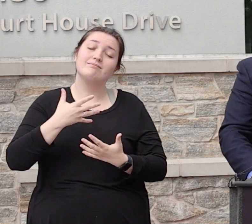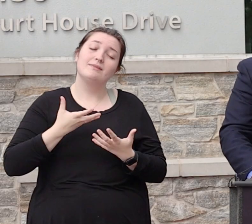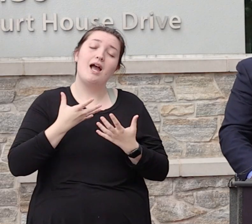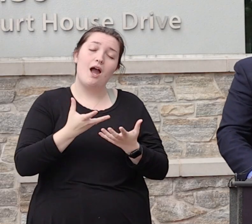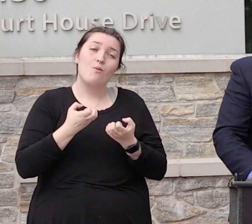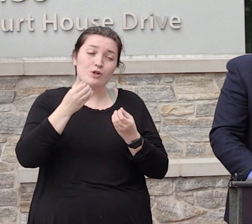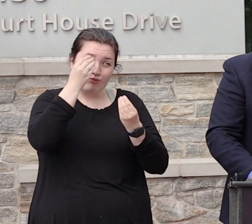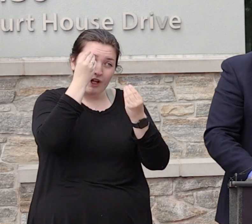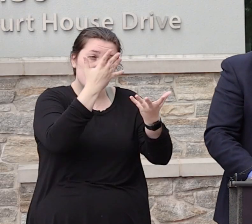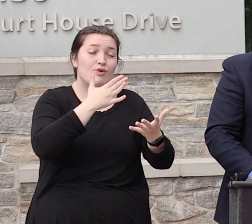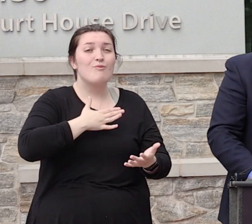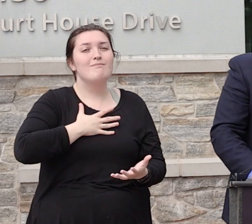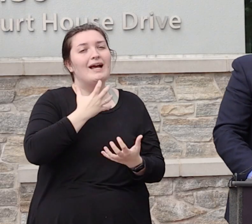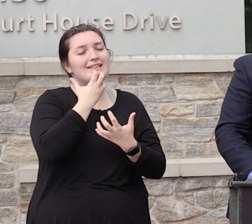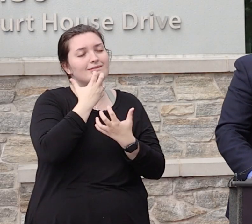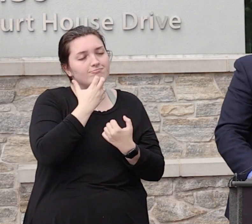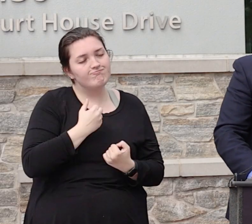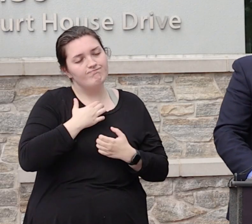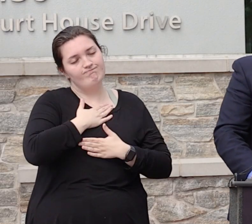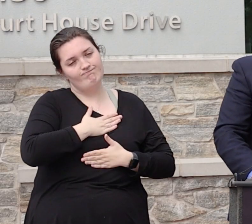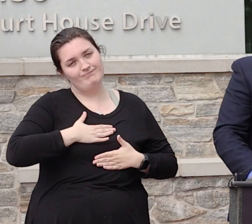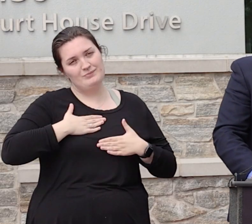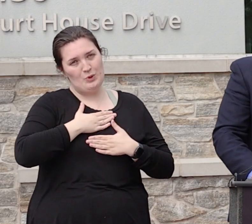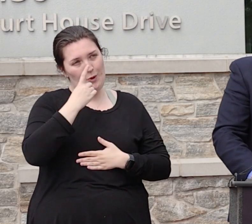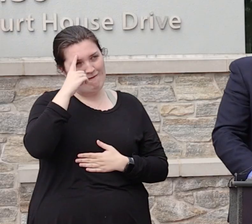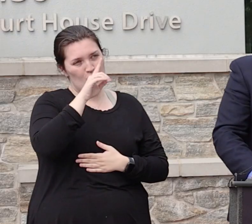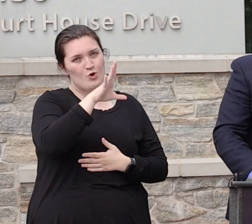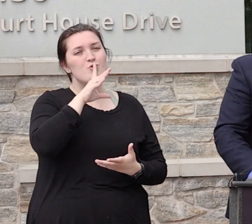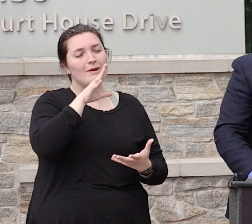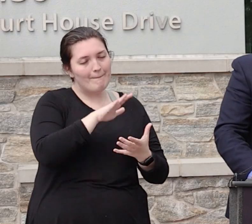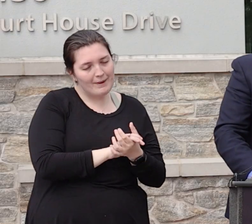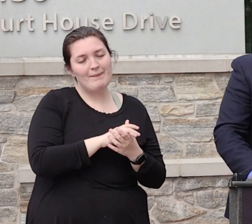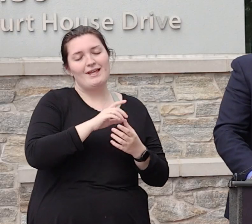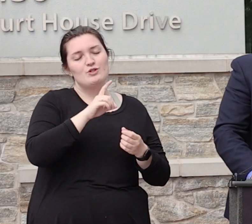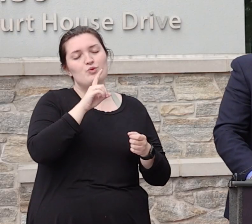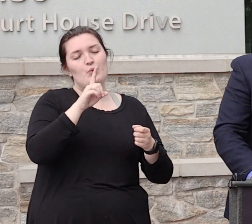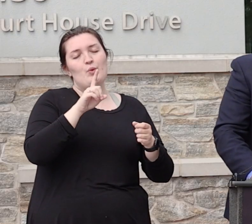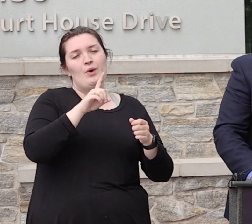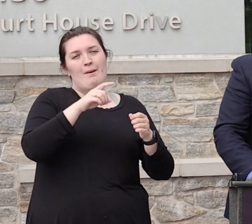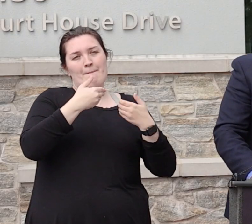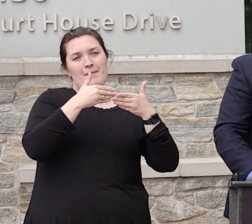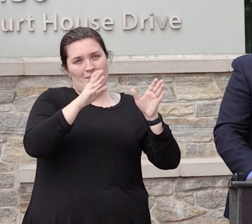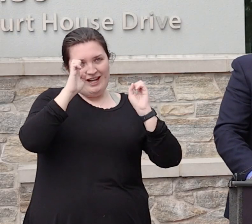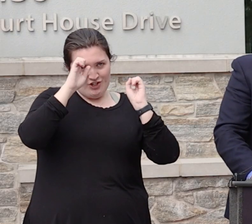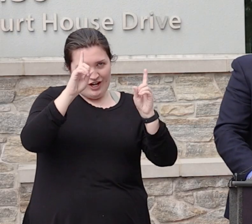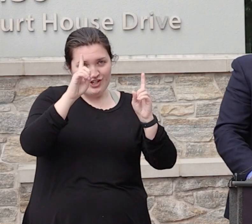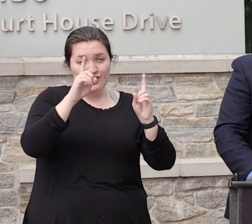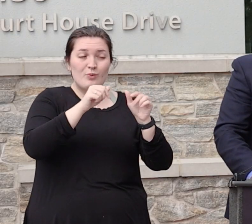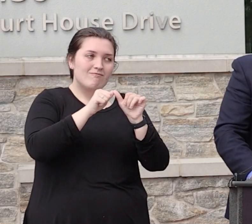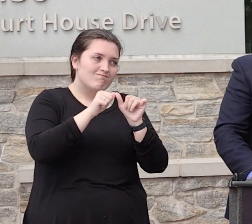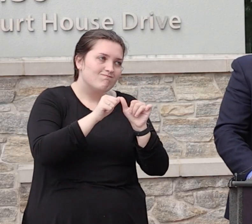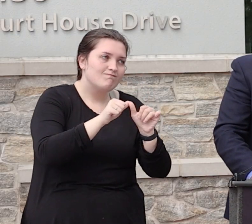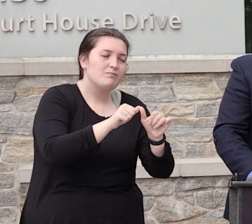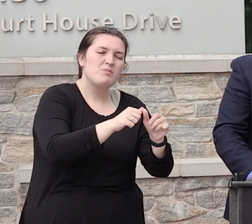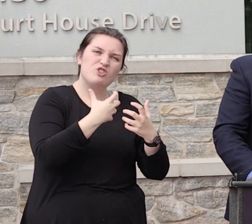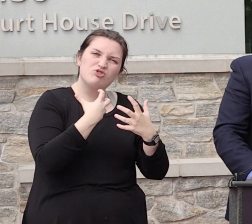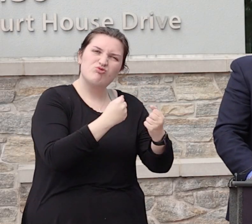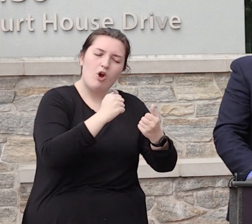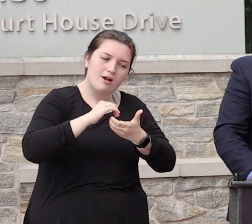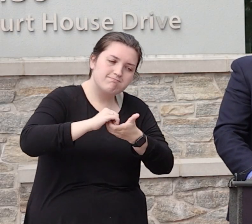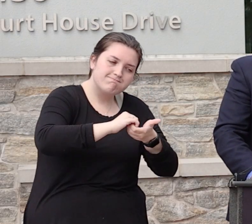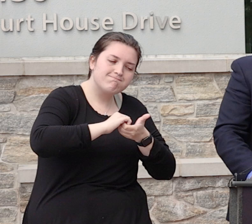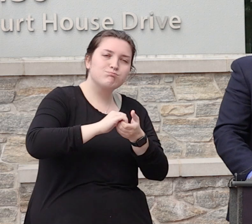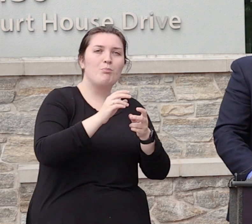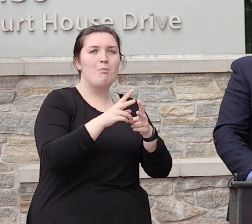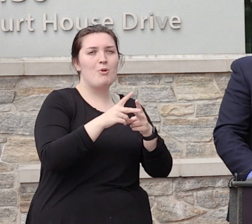continued commitment to public education. You have consistently been a strong partner and advocate, and today's announcement, coupled